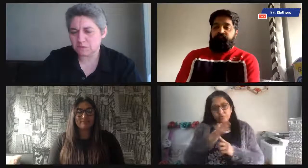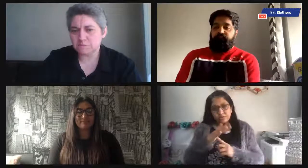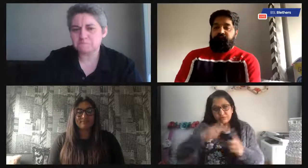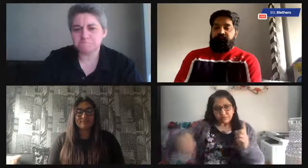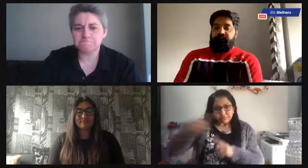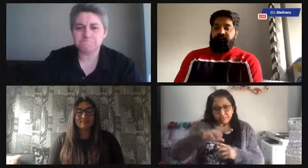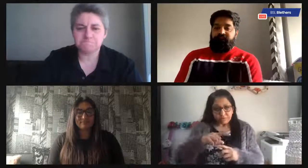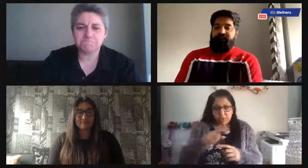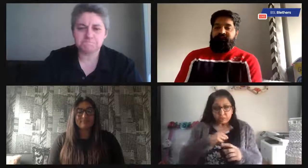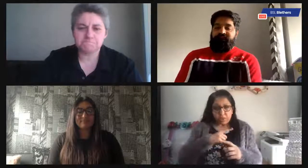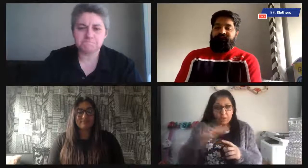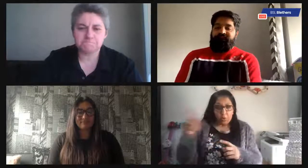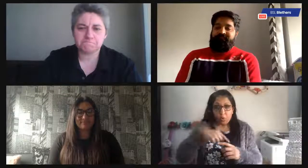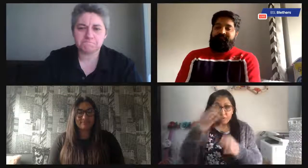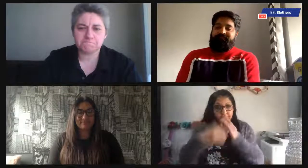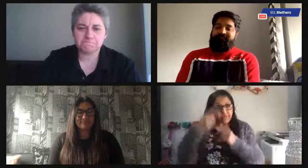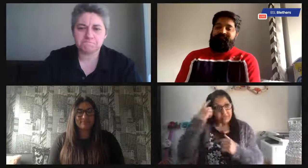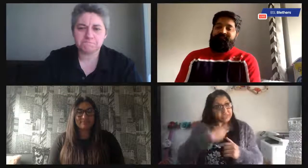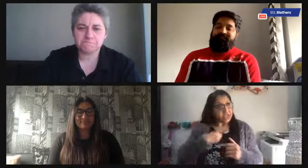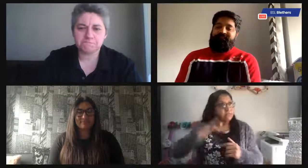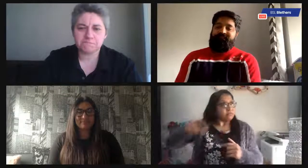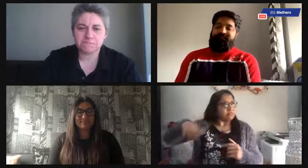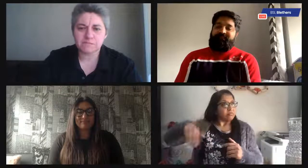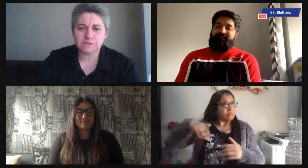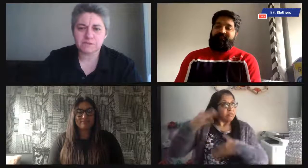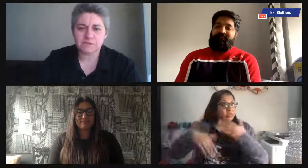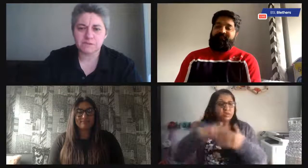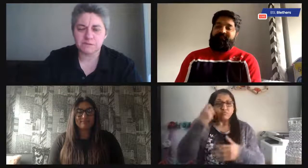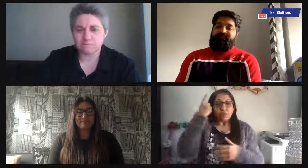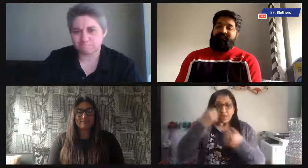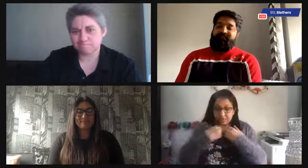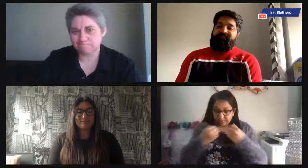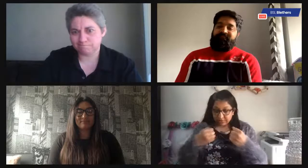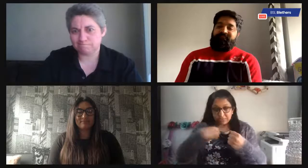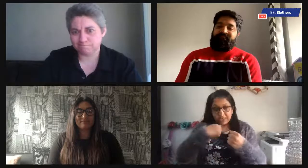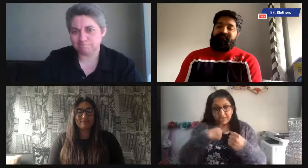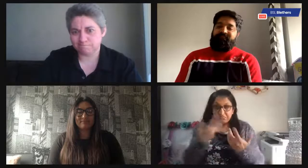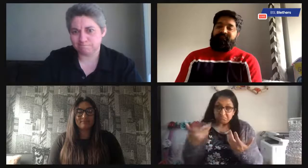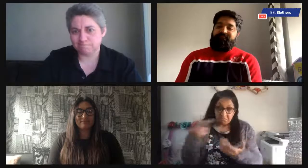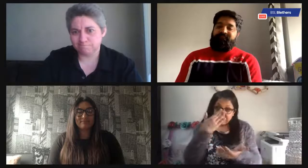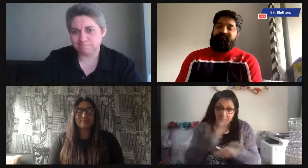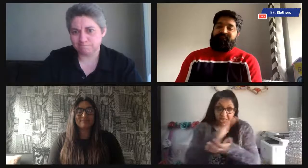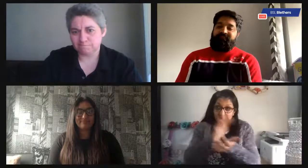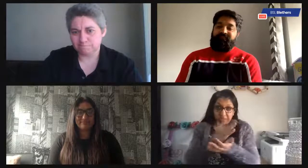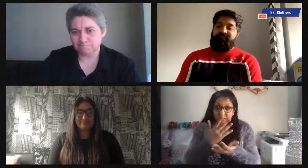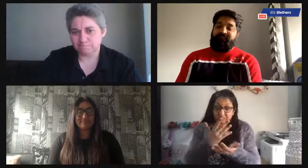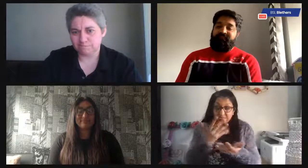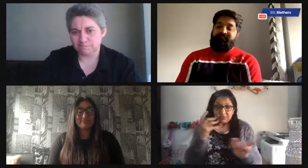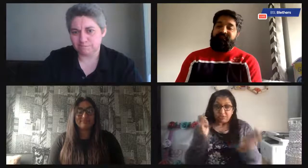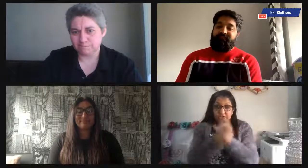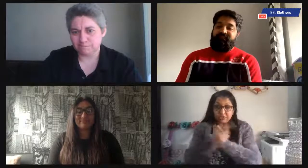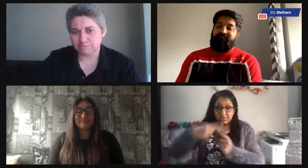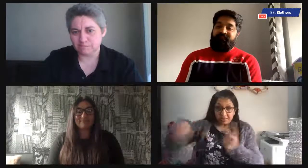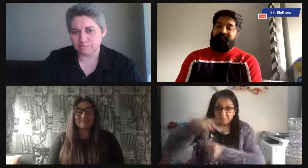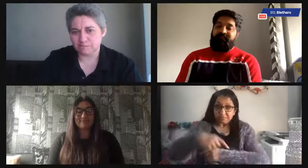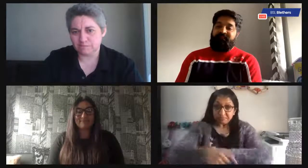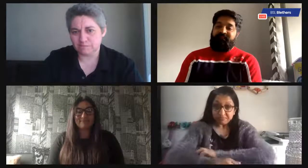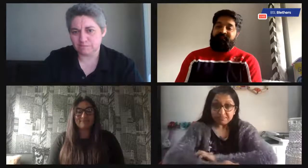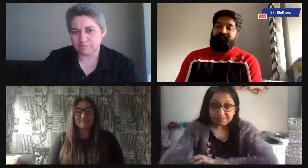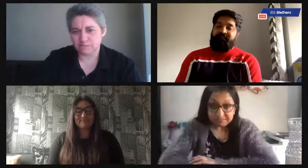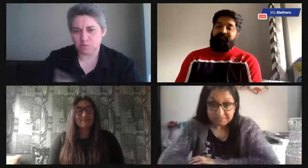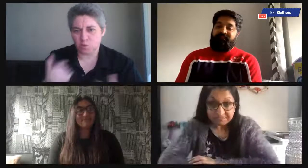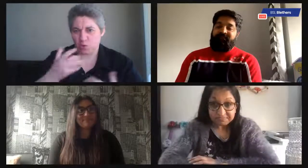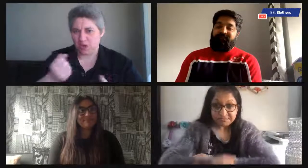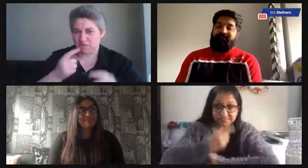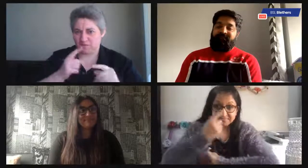people's confidence with their own mental health and how they can look after themselves and not to ignore themselves, that it's okay to be